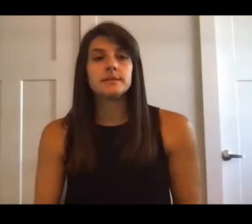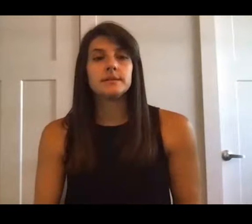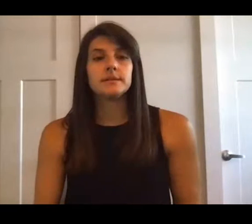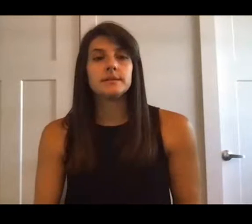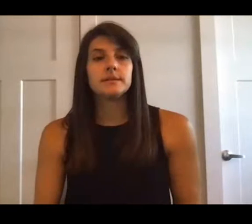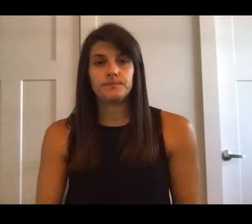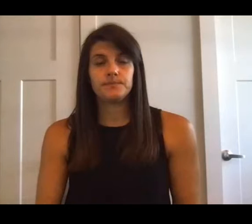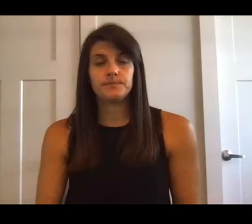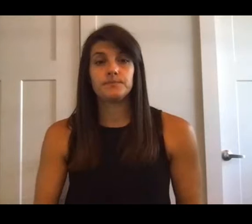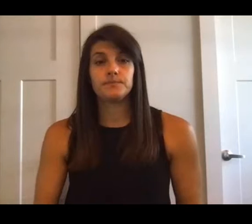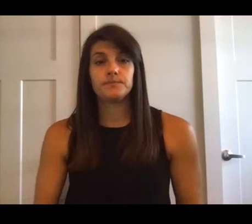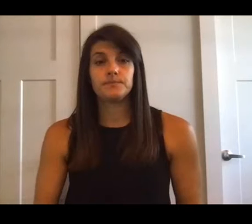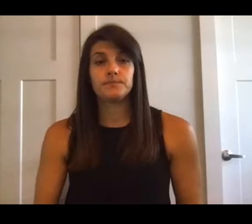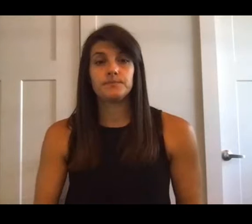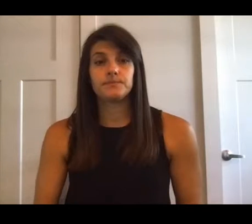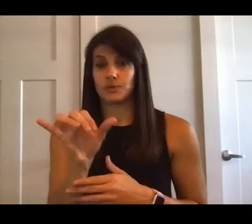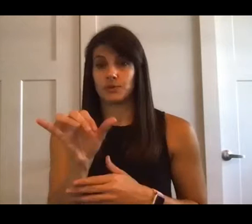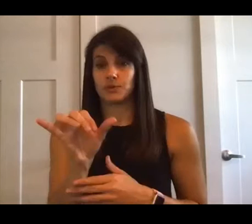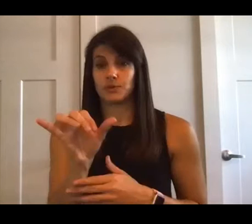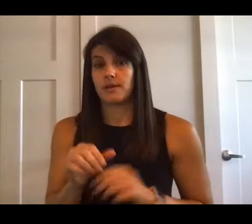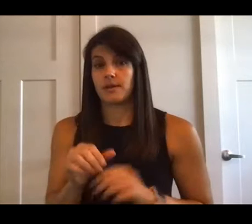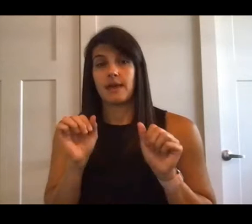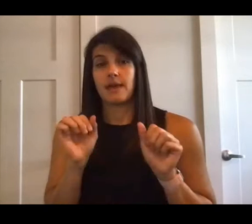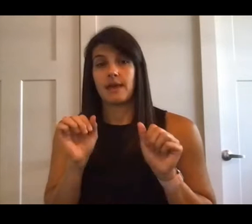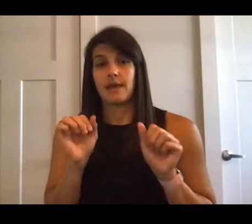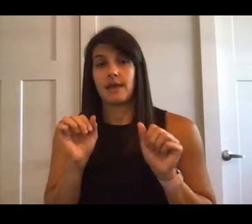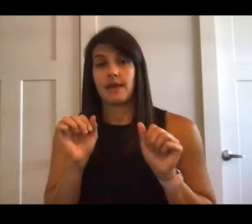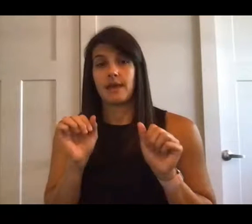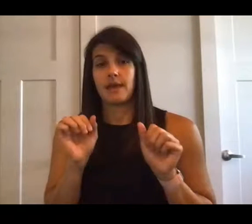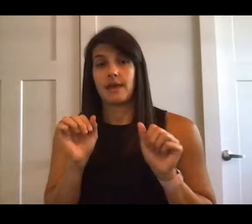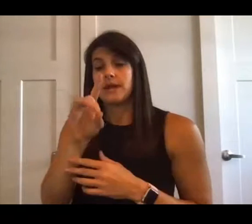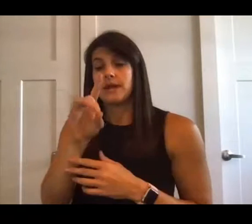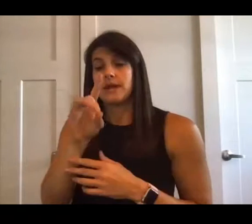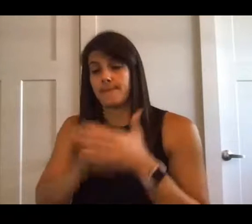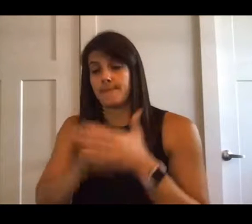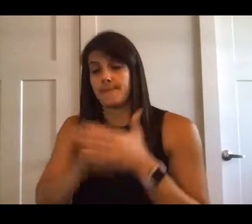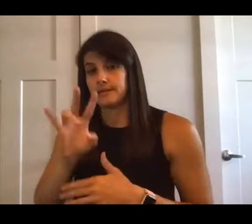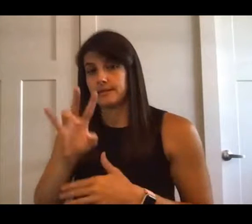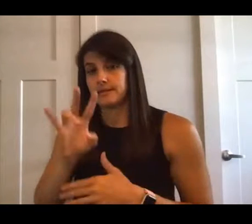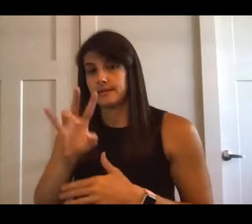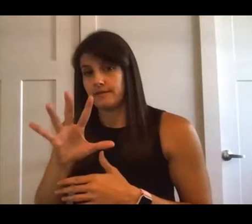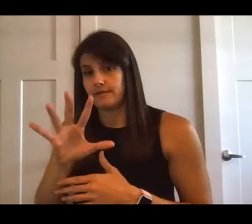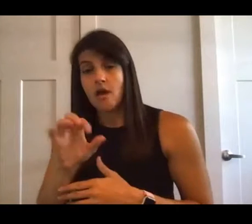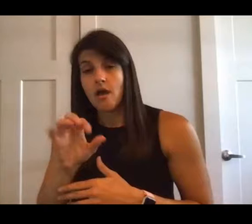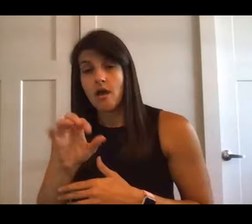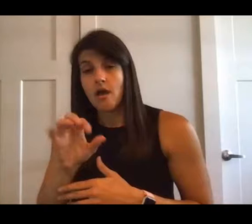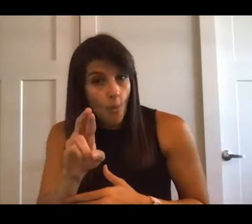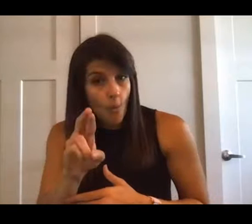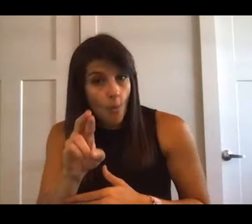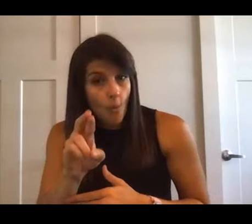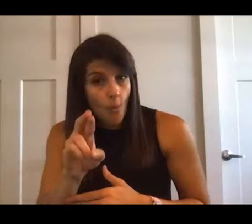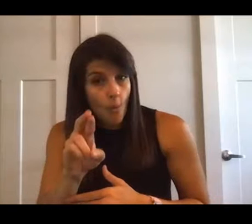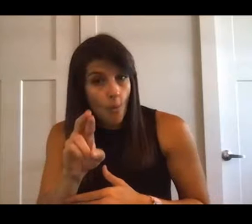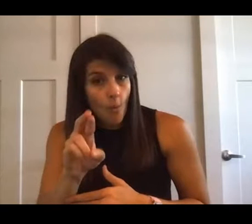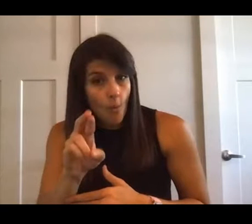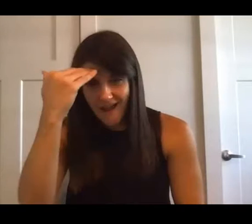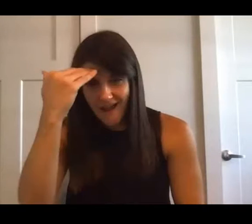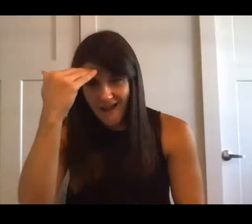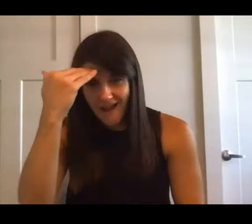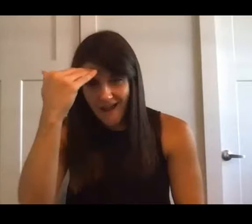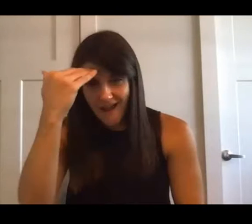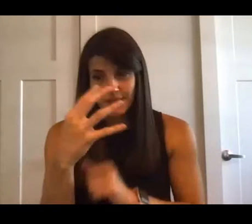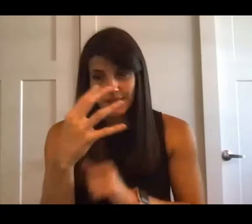So same thing here. I could do 180 minus 75 to find the angle 7, but I could just use my knowledge of alternate exterior angles. 2